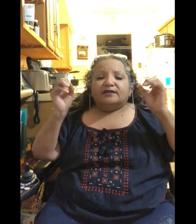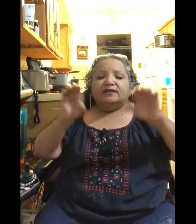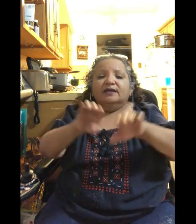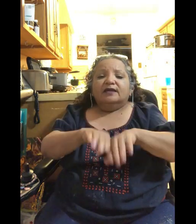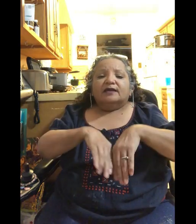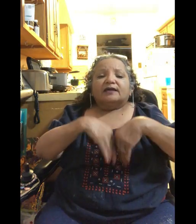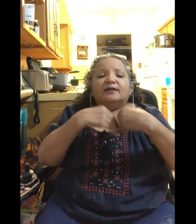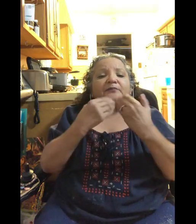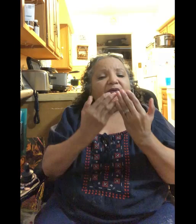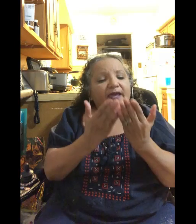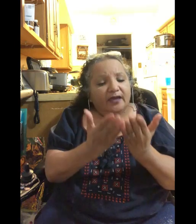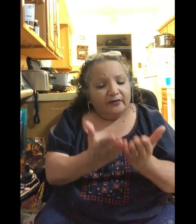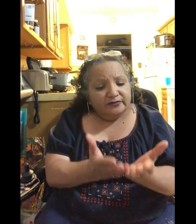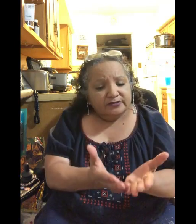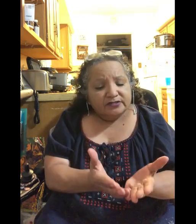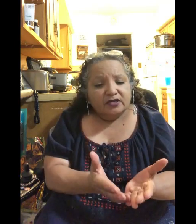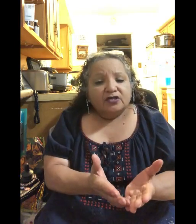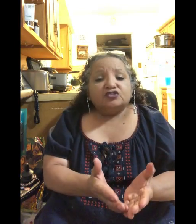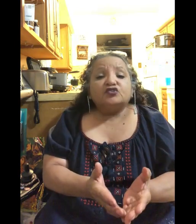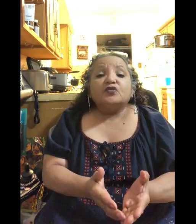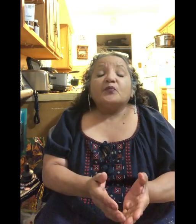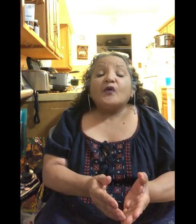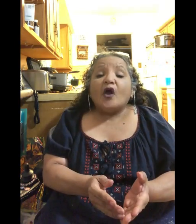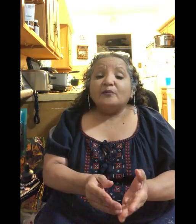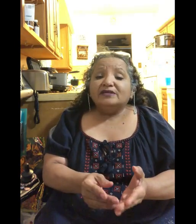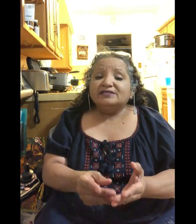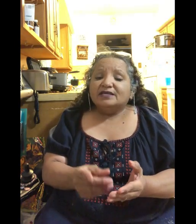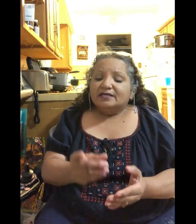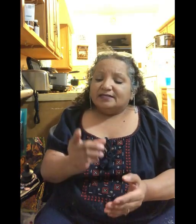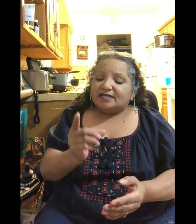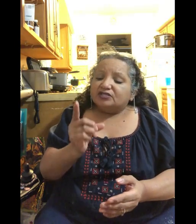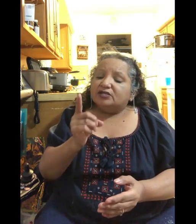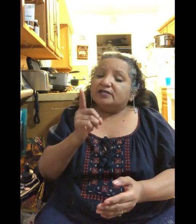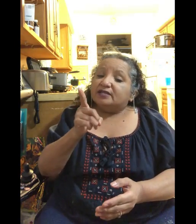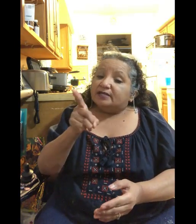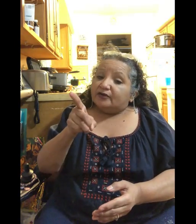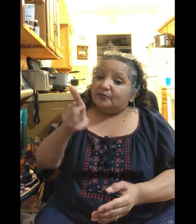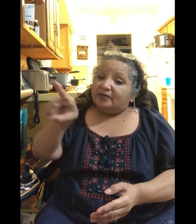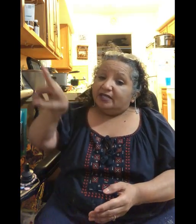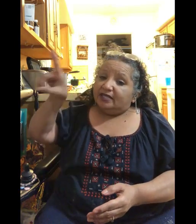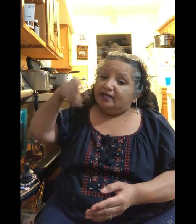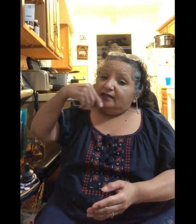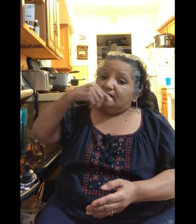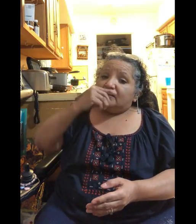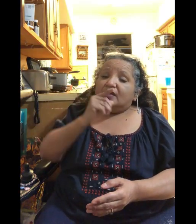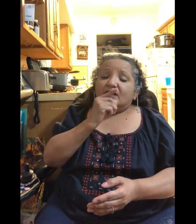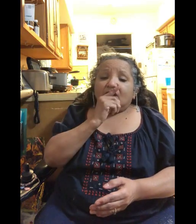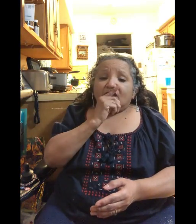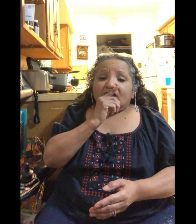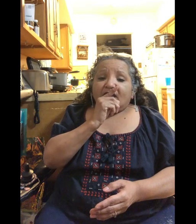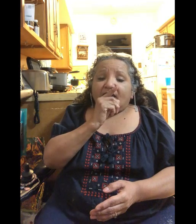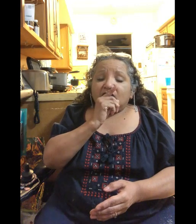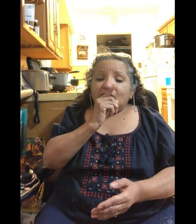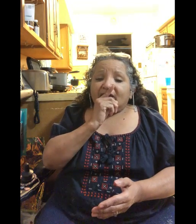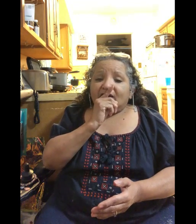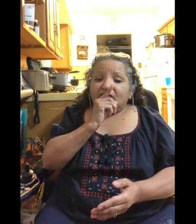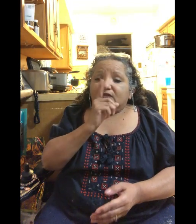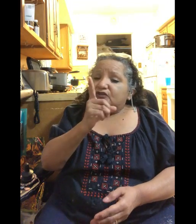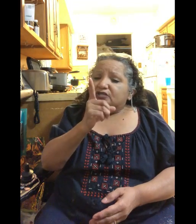nothing compares to the promise. Is actually the letter P at your mouth, and you can